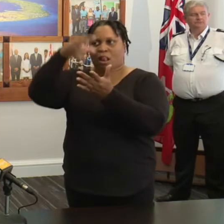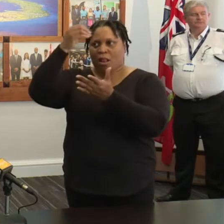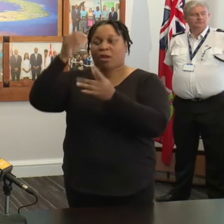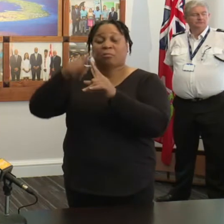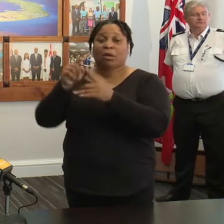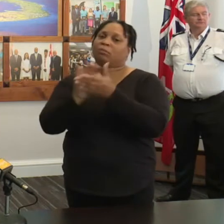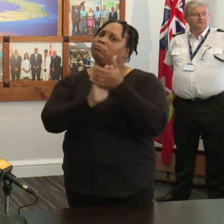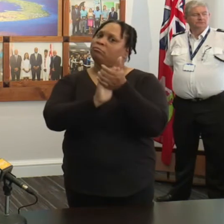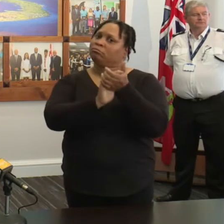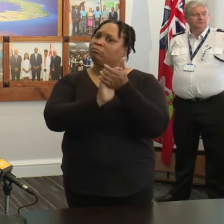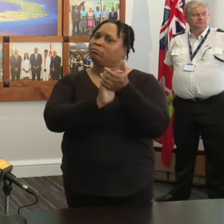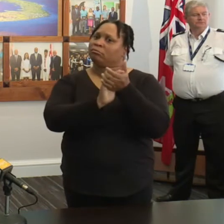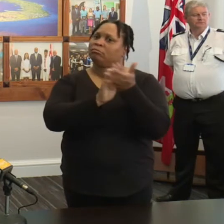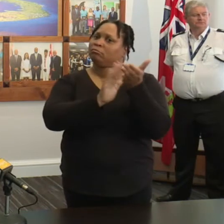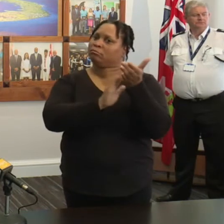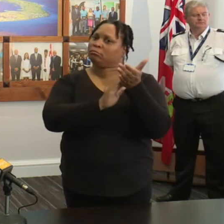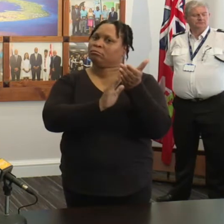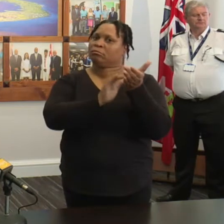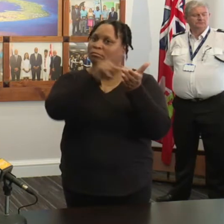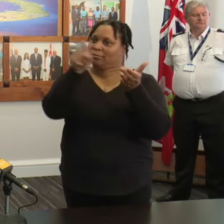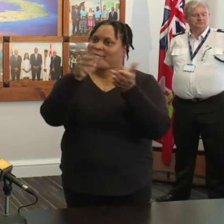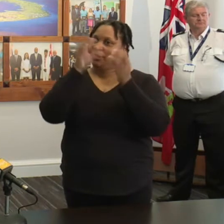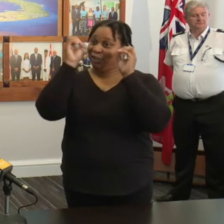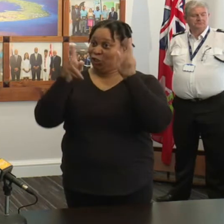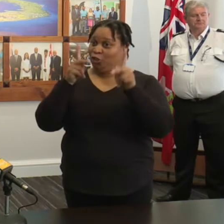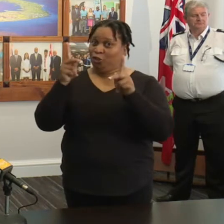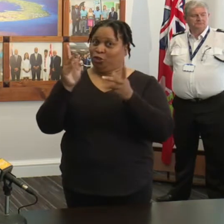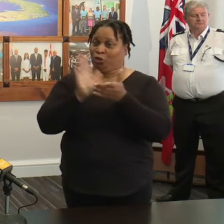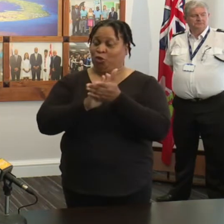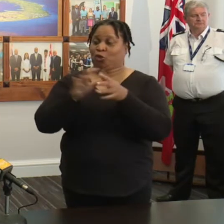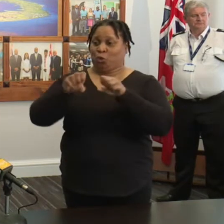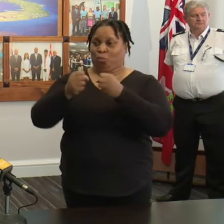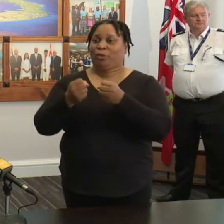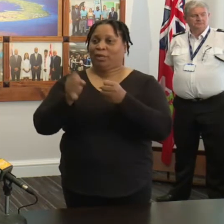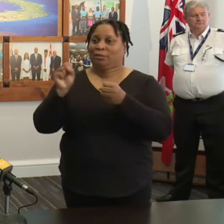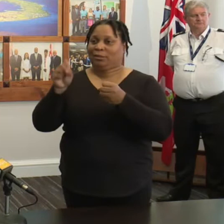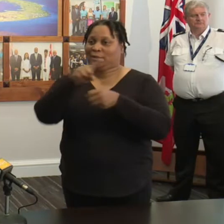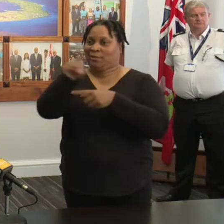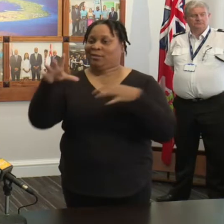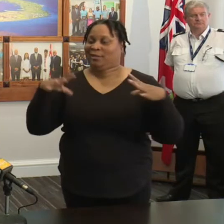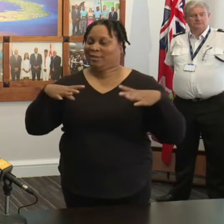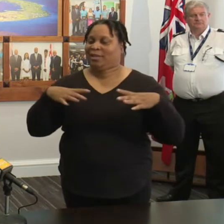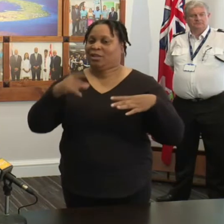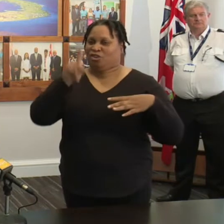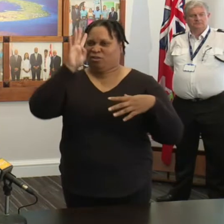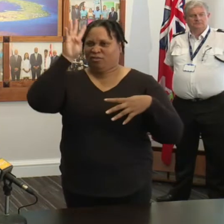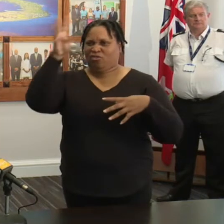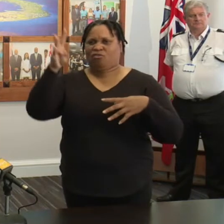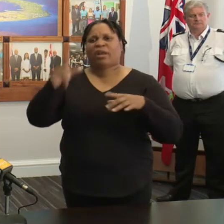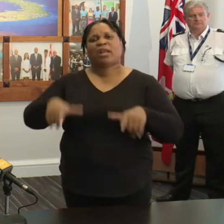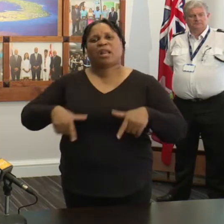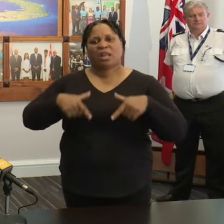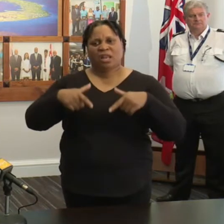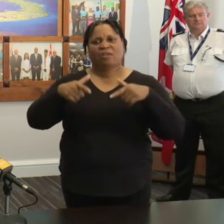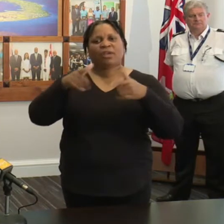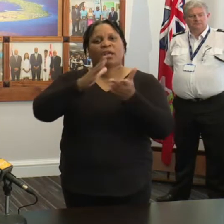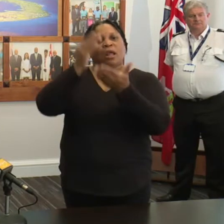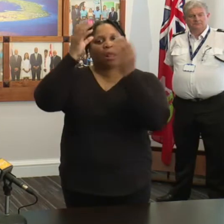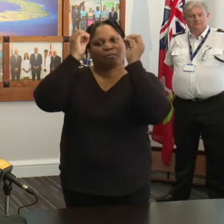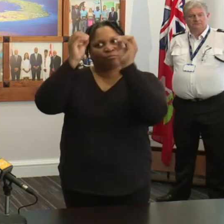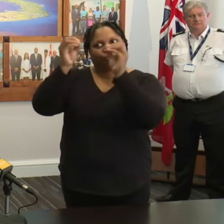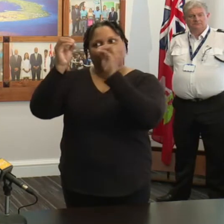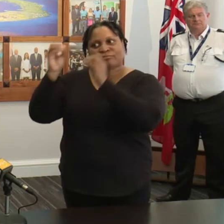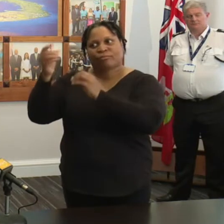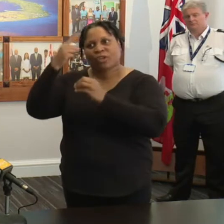want to commend those teachers, even though this is a school week break, but those teachers who have been creative and have continued to deliver learning for our students in the public